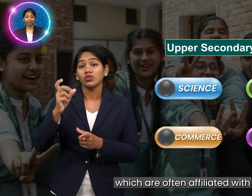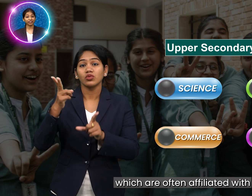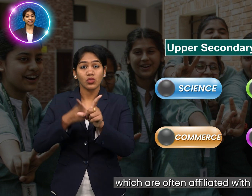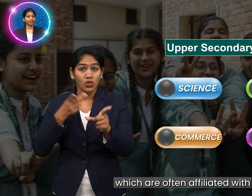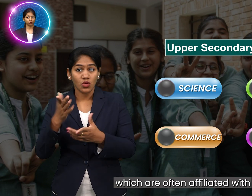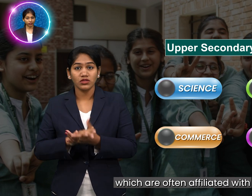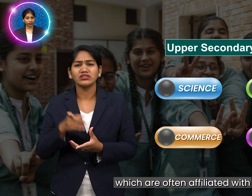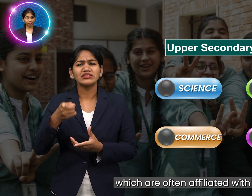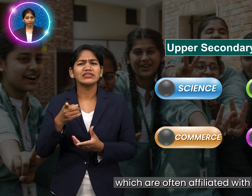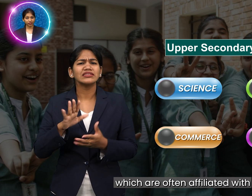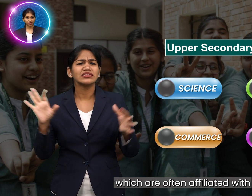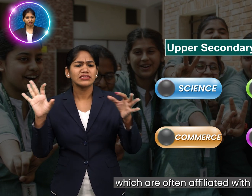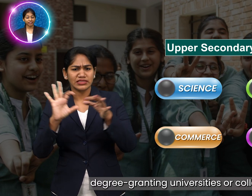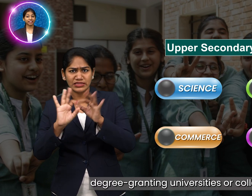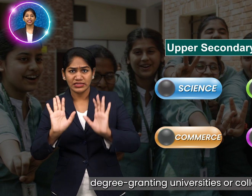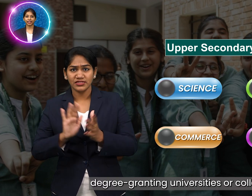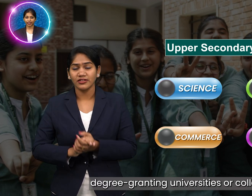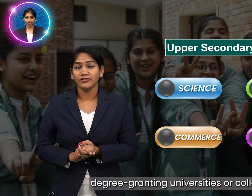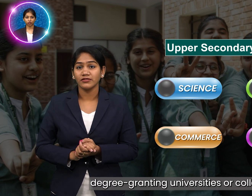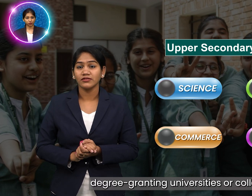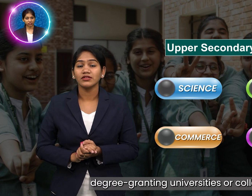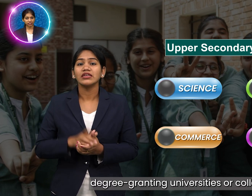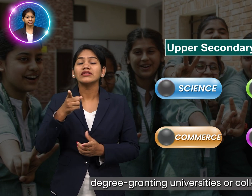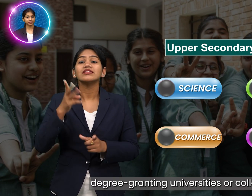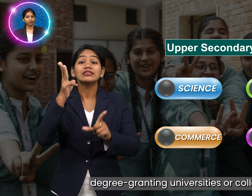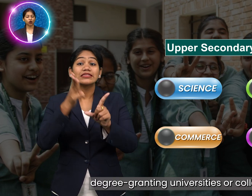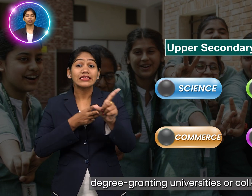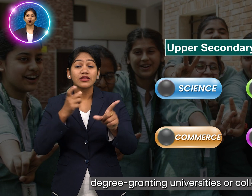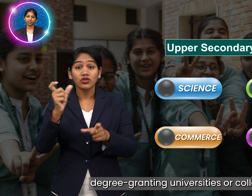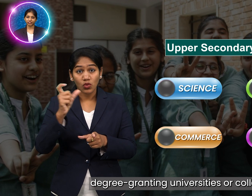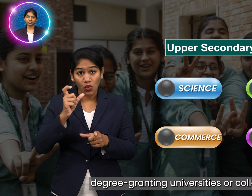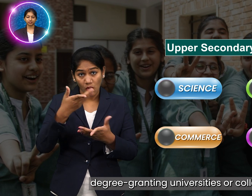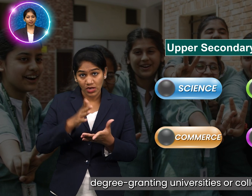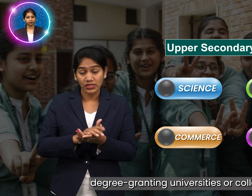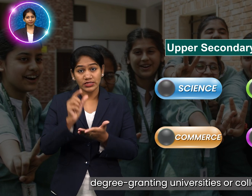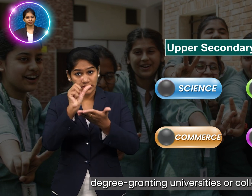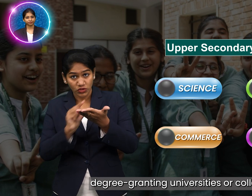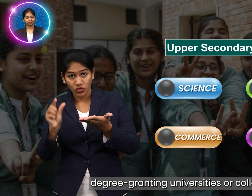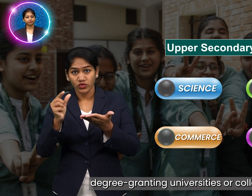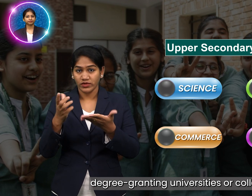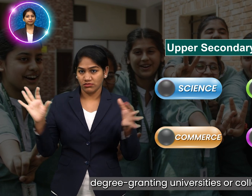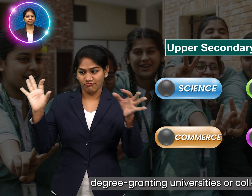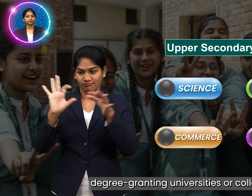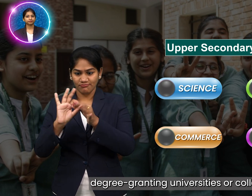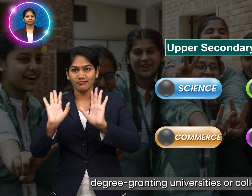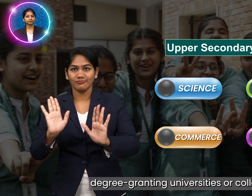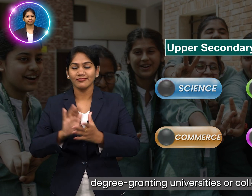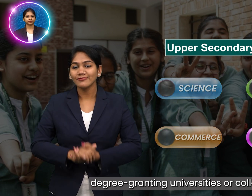often affiliated with degree granting universities or colleges.